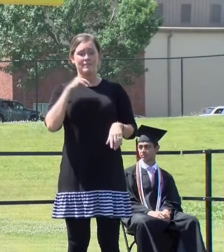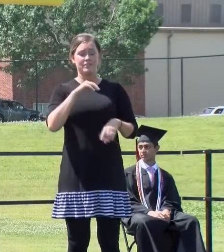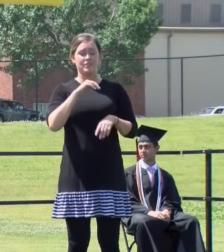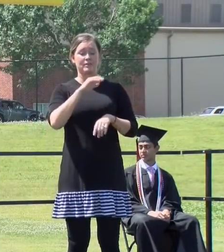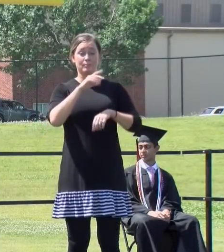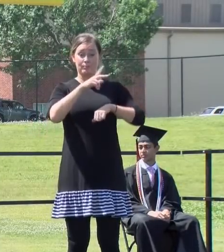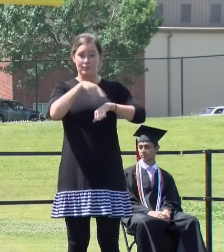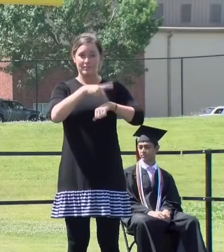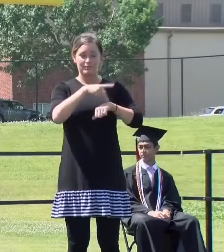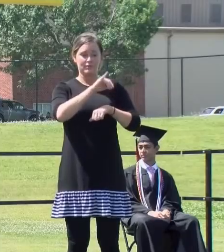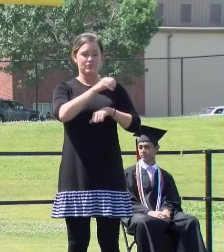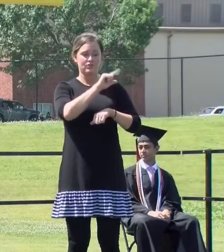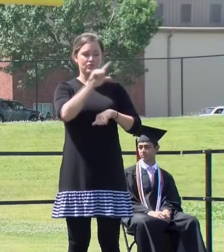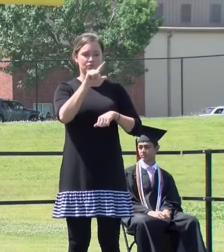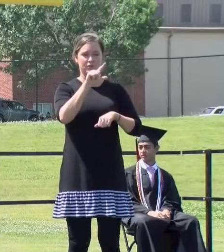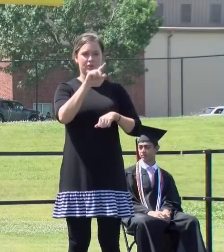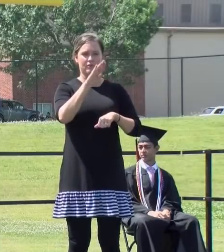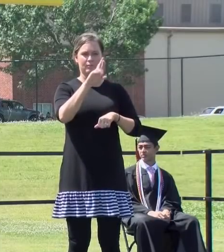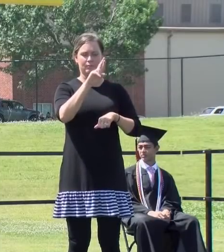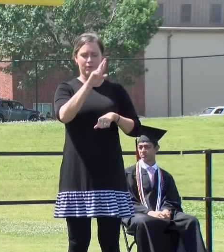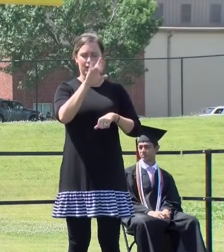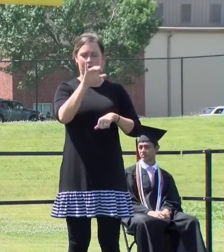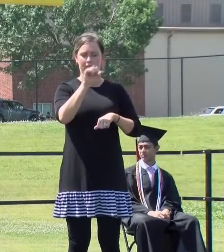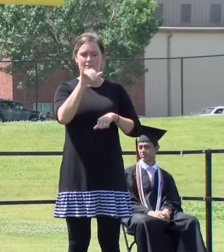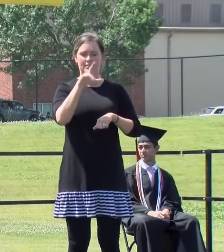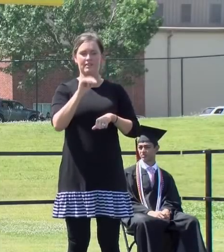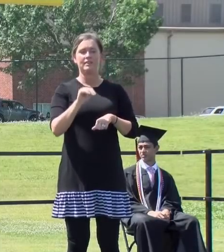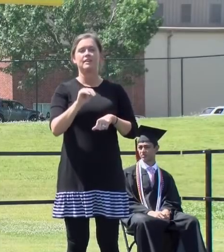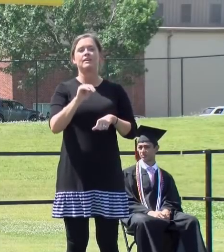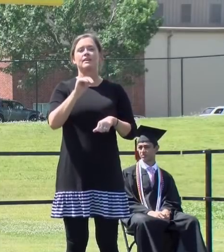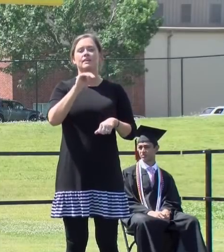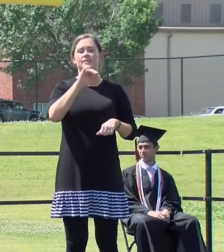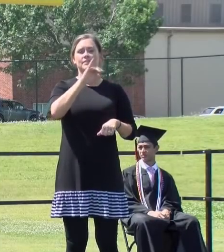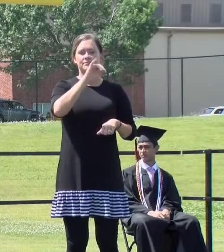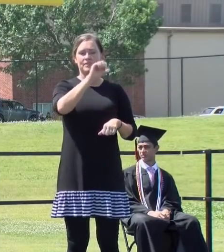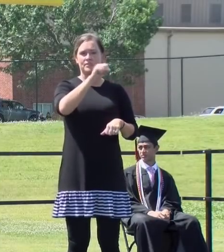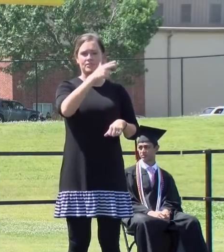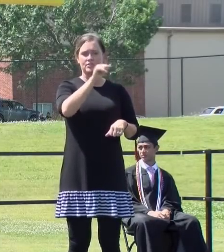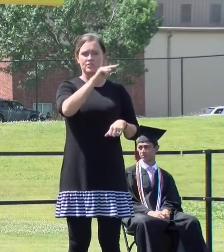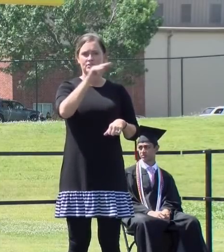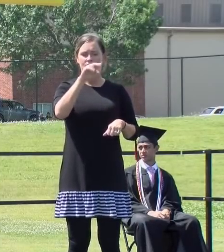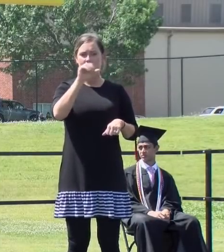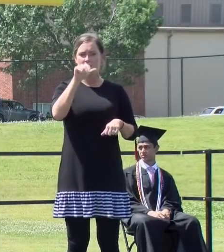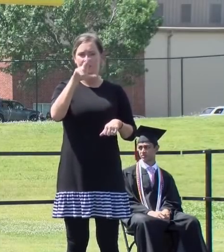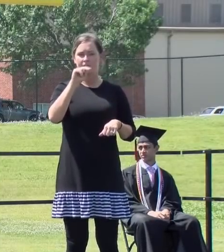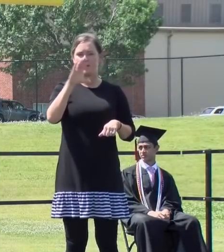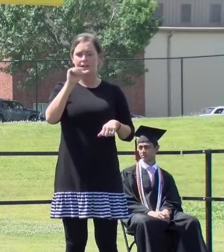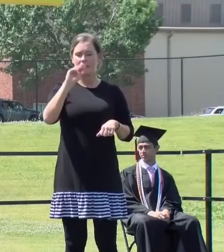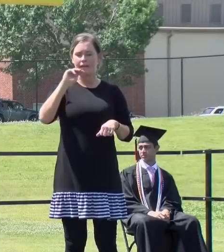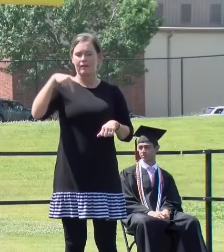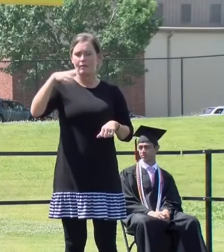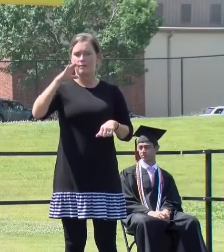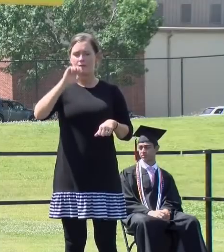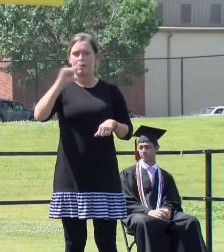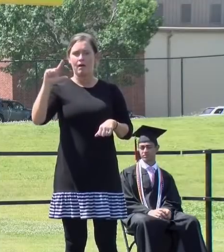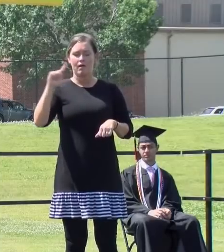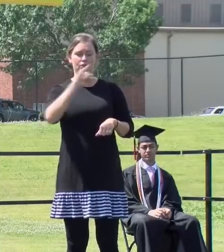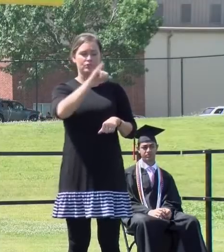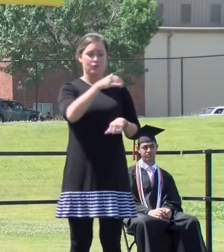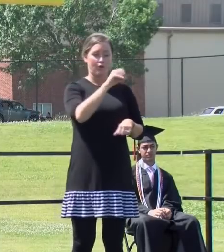Bryson, Mrs. Shannon Campbell, Dr. Jeff Grassmeyer, Activities Administrator Mr. Brad